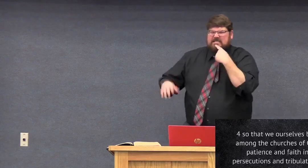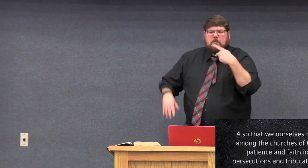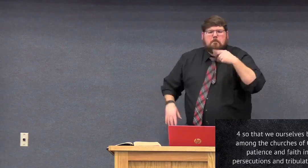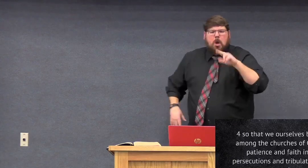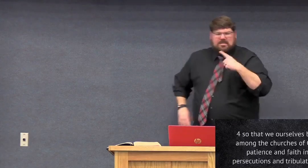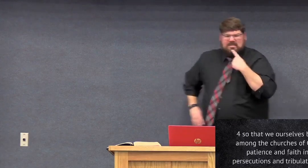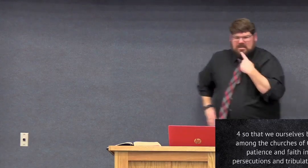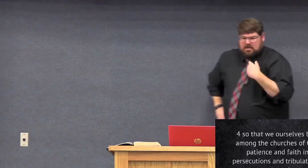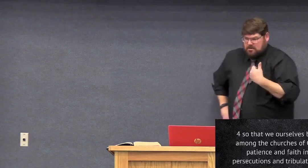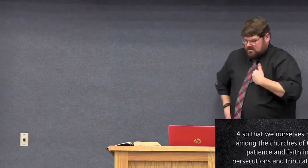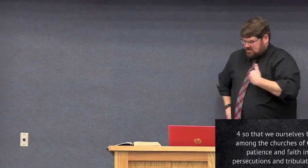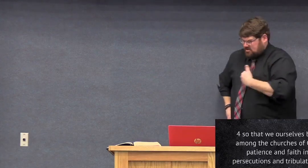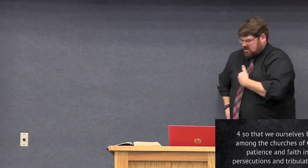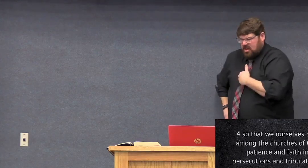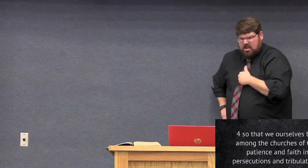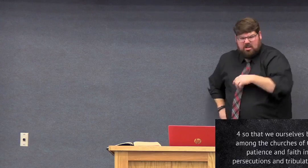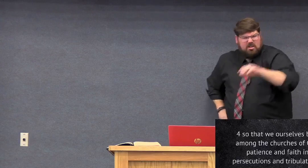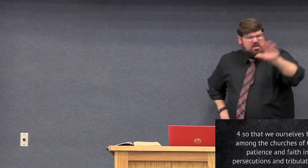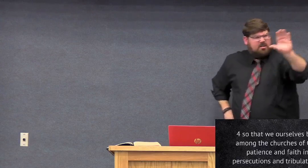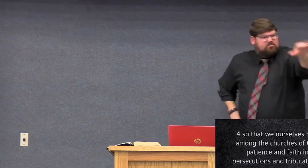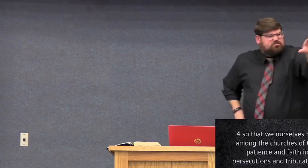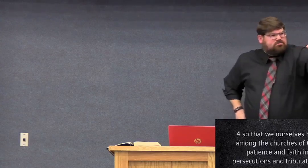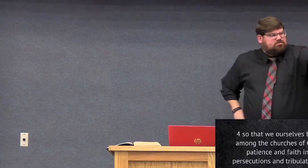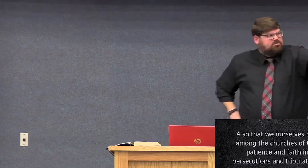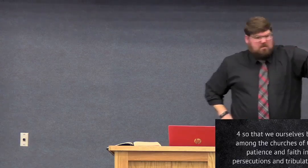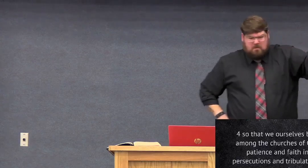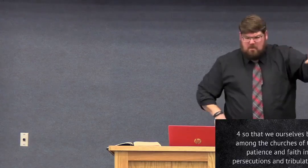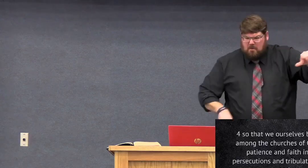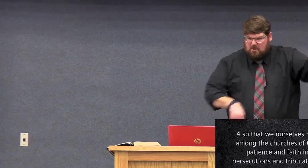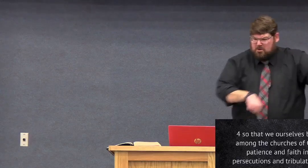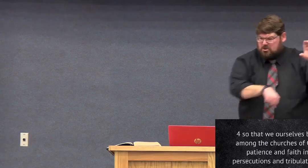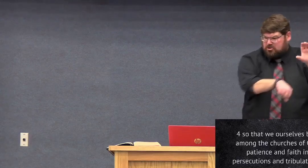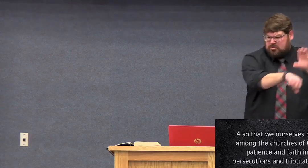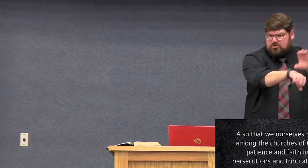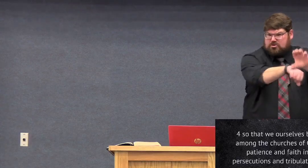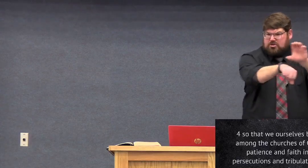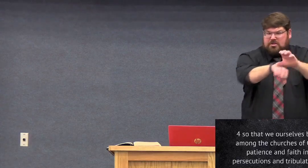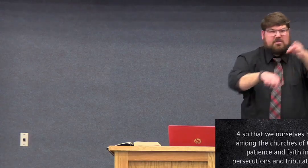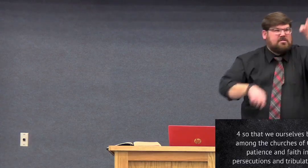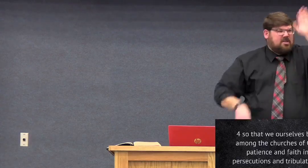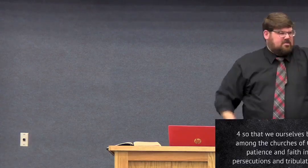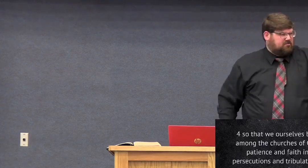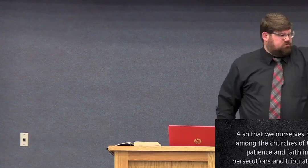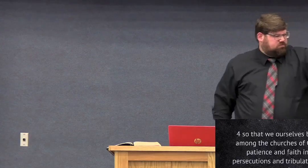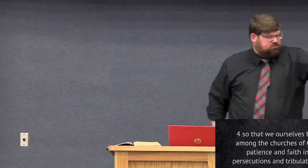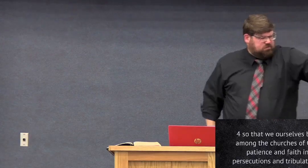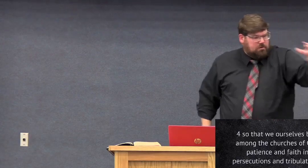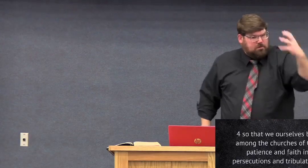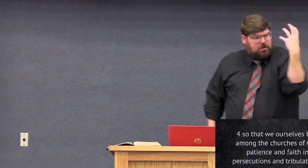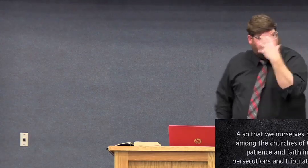So that we ourselves," Paul says, "we tell other churches about you,